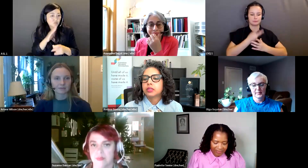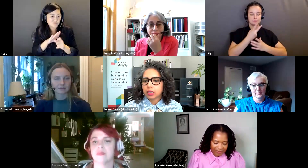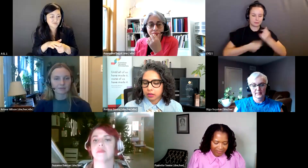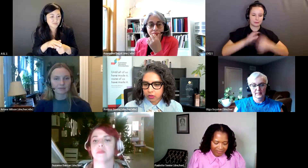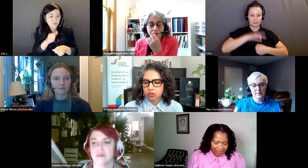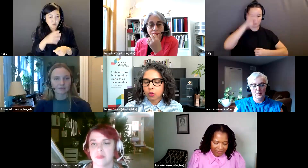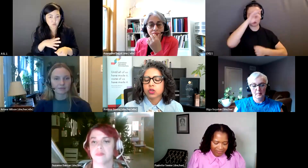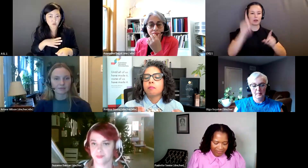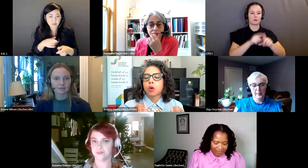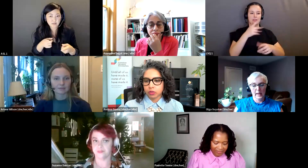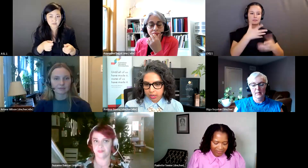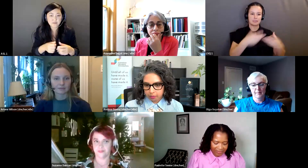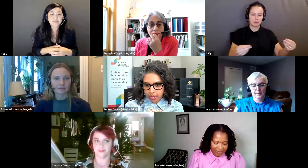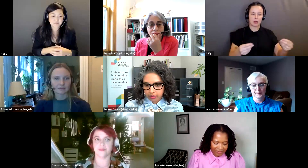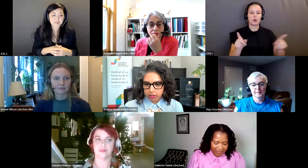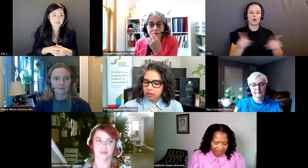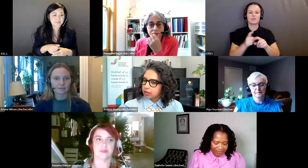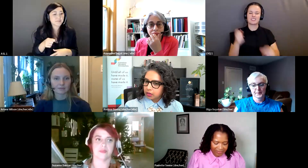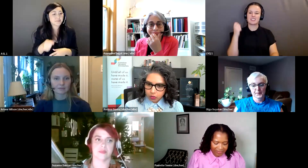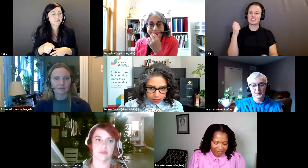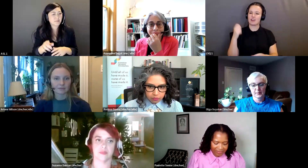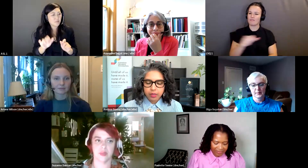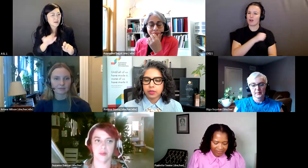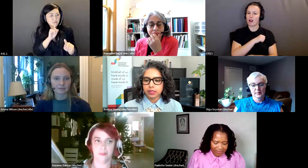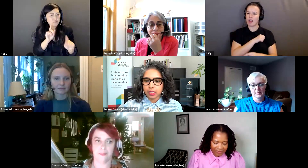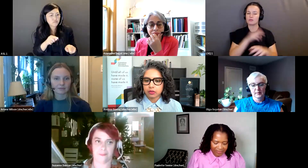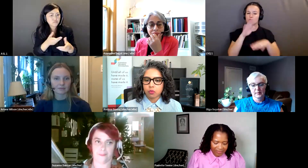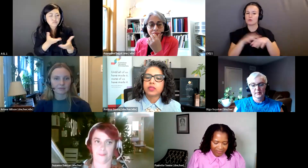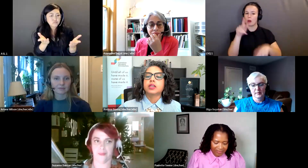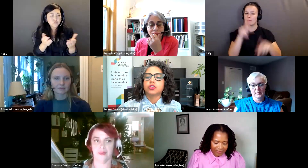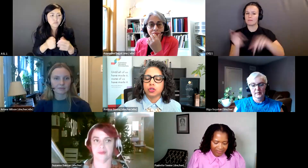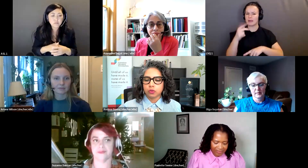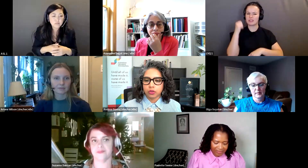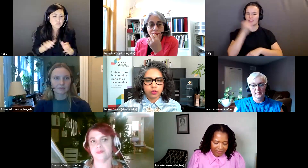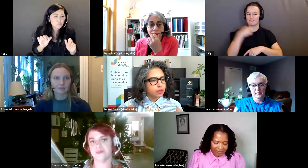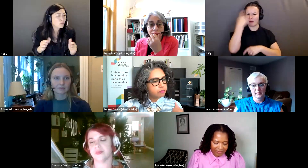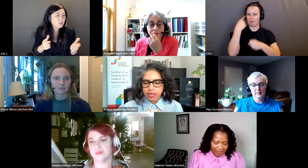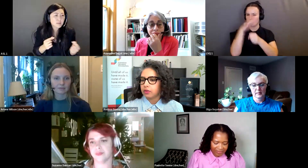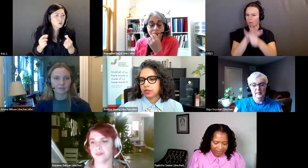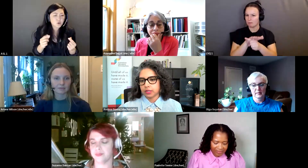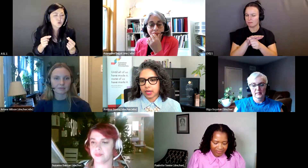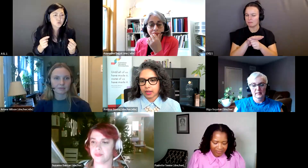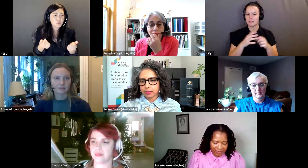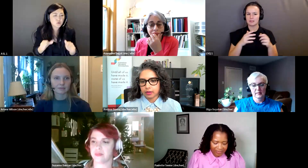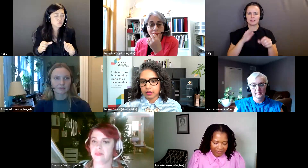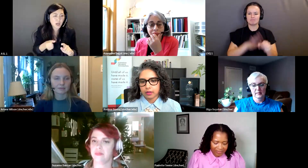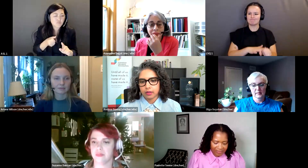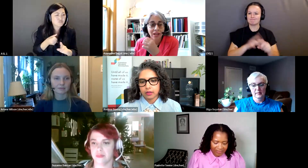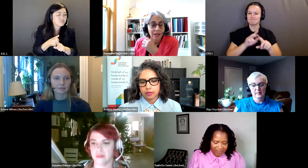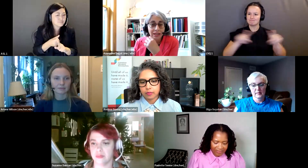violence, particularly those most impacted. Can you give people a sense of what they can do to make a difference